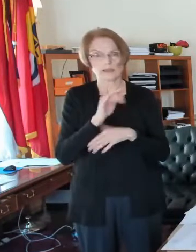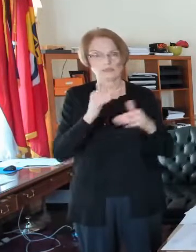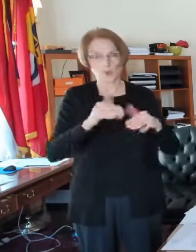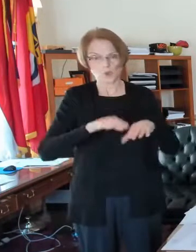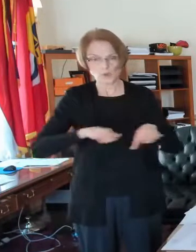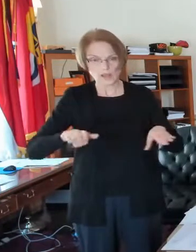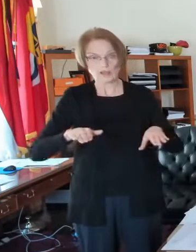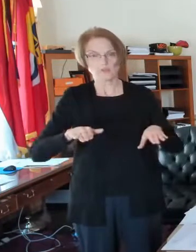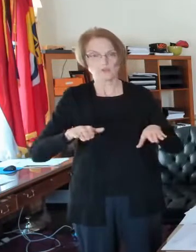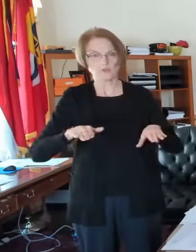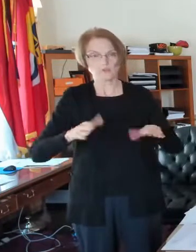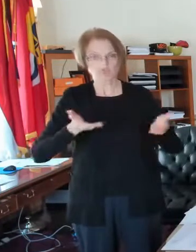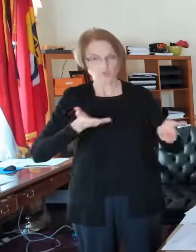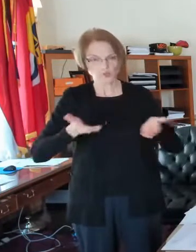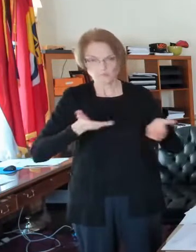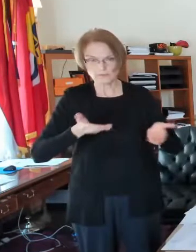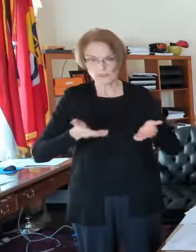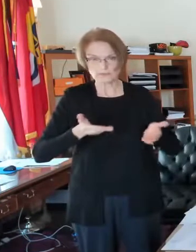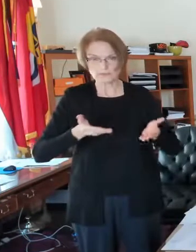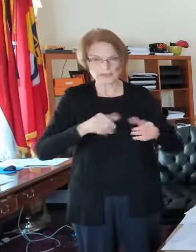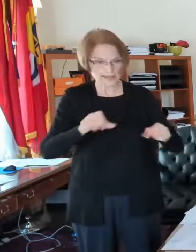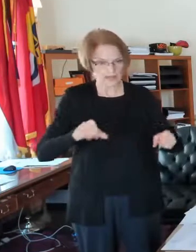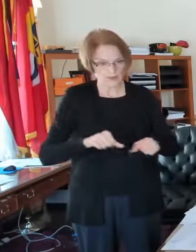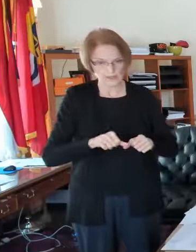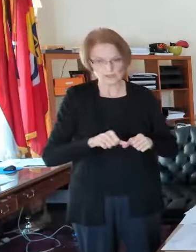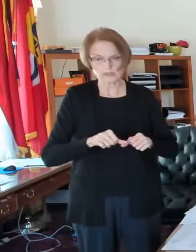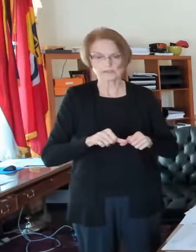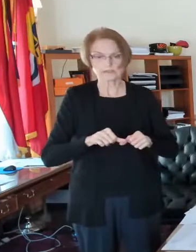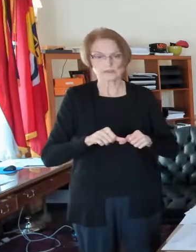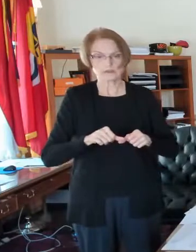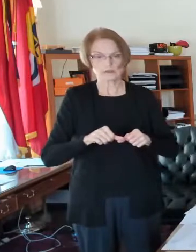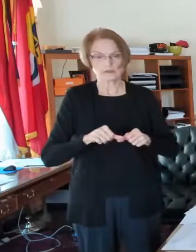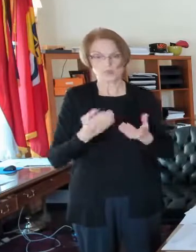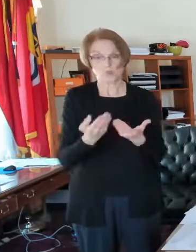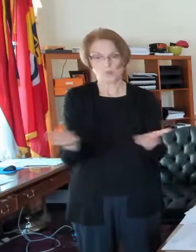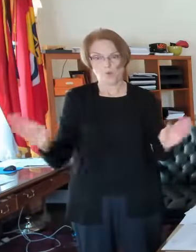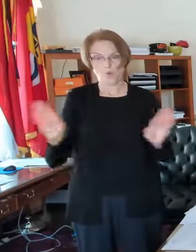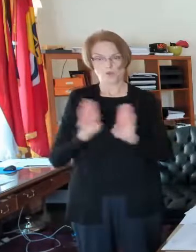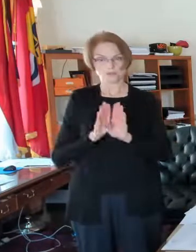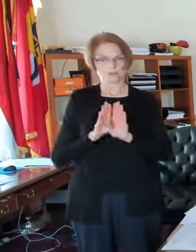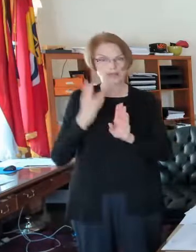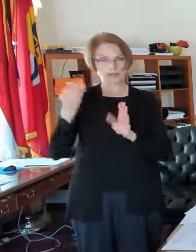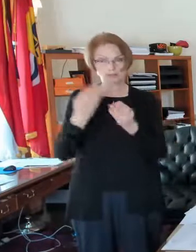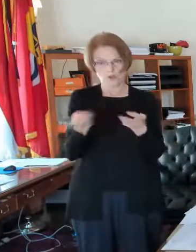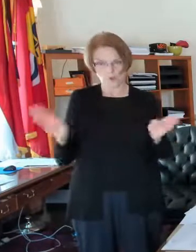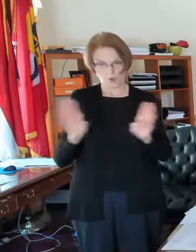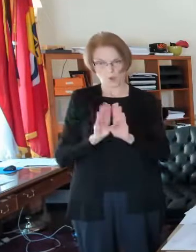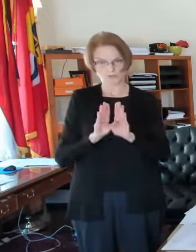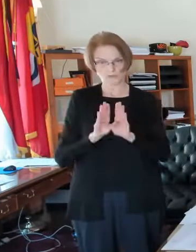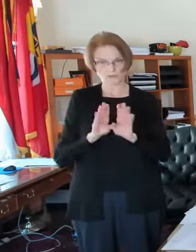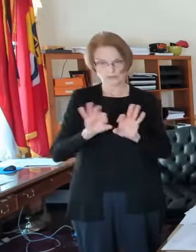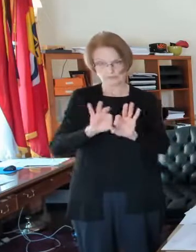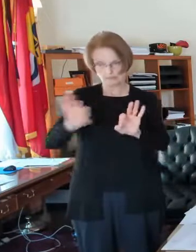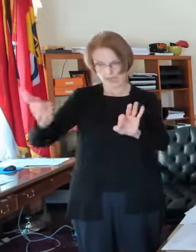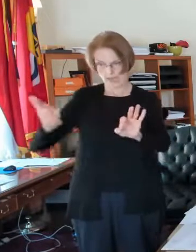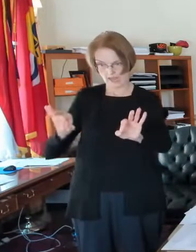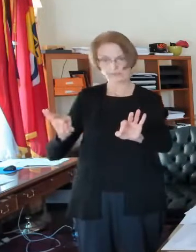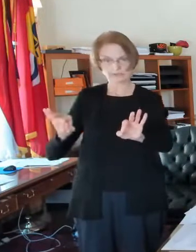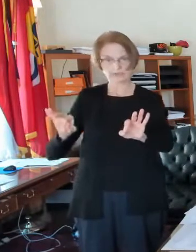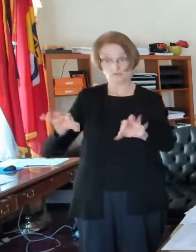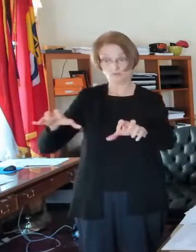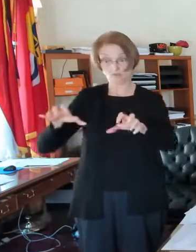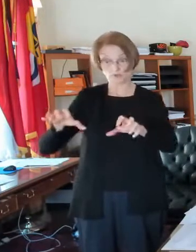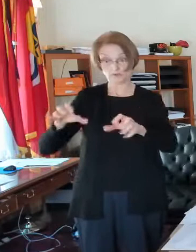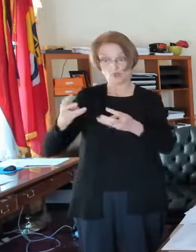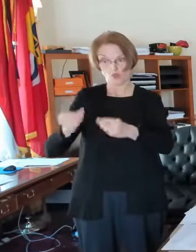level services with pipes on outside walls. They've had some breaks. They're in the process of cleaning